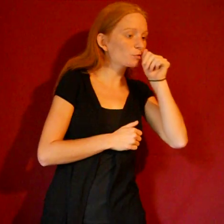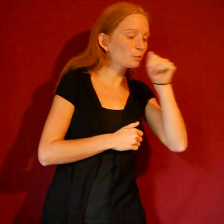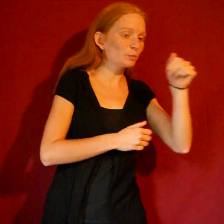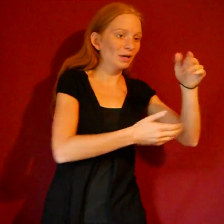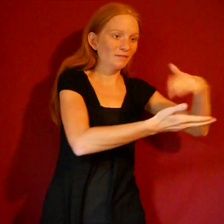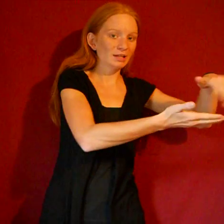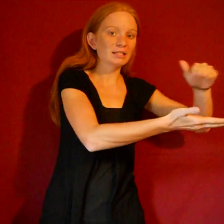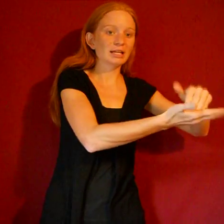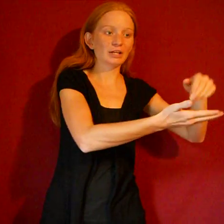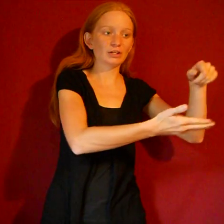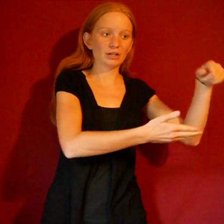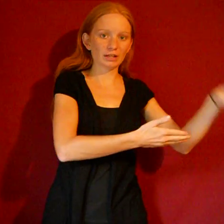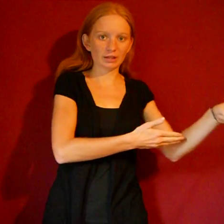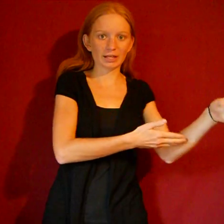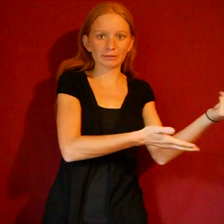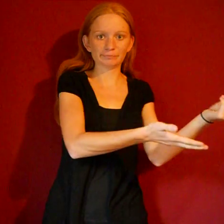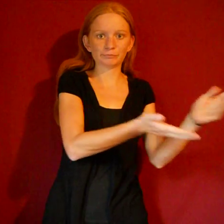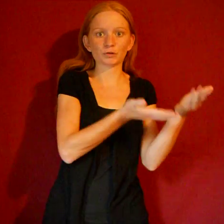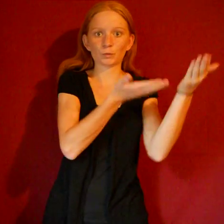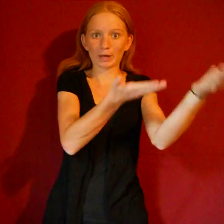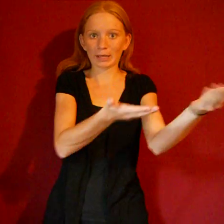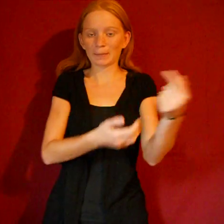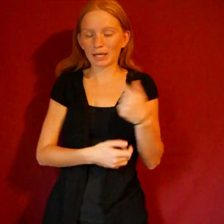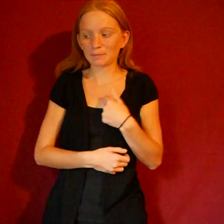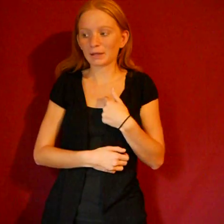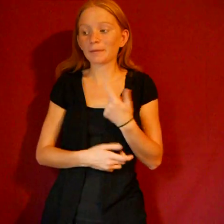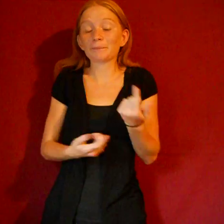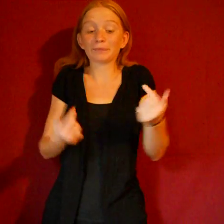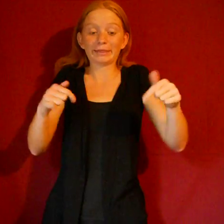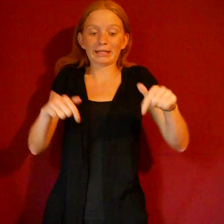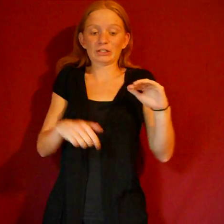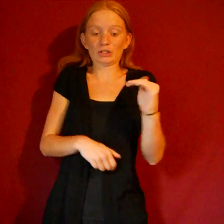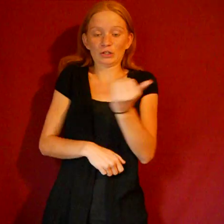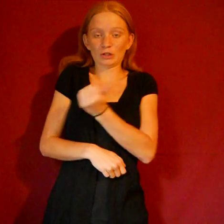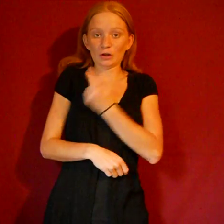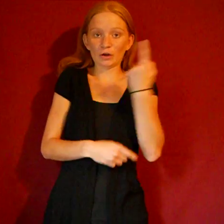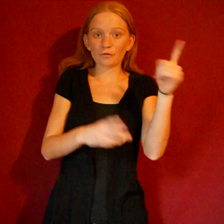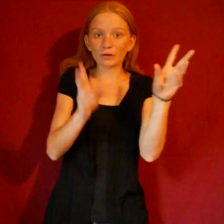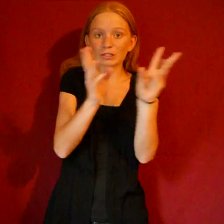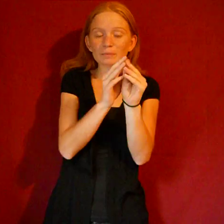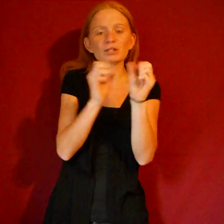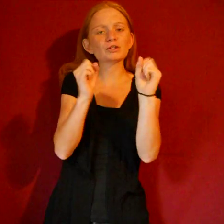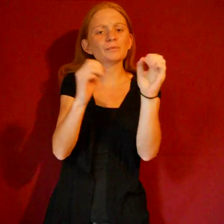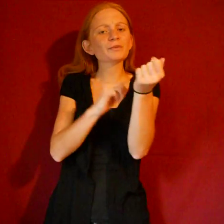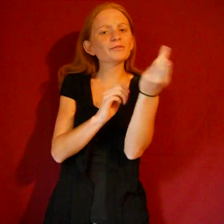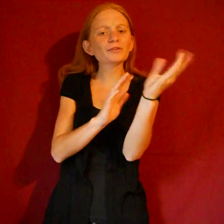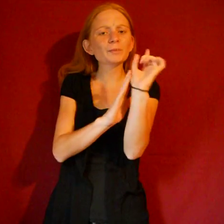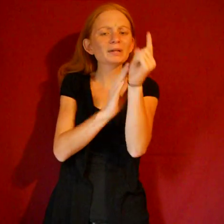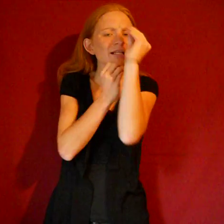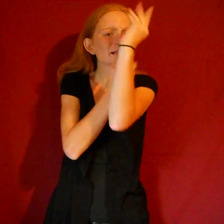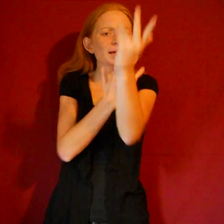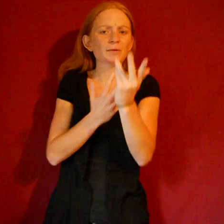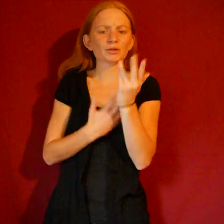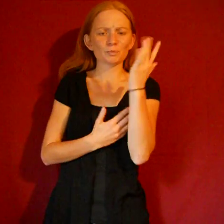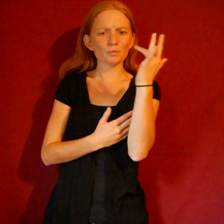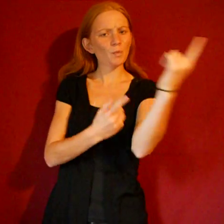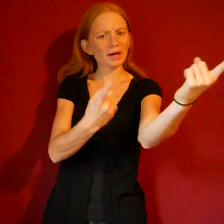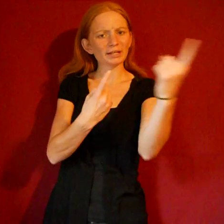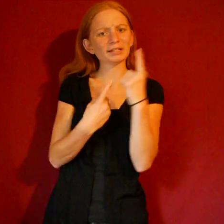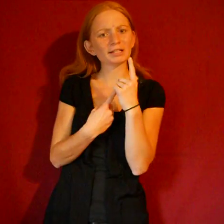as you know, so could you take a few minutes and tell me what brings you here today and what you're hoping to get out of our meeting?